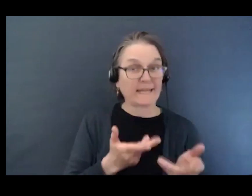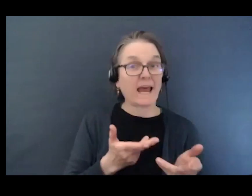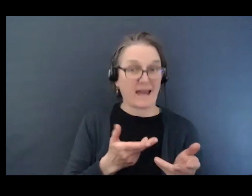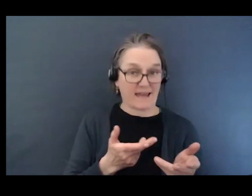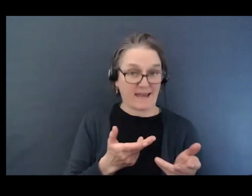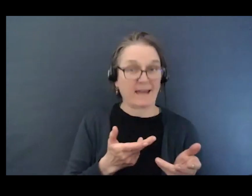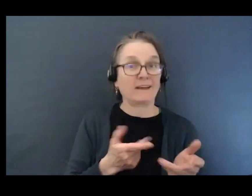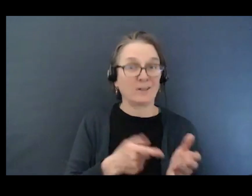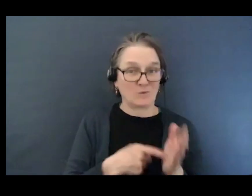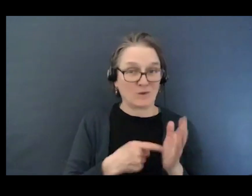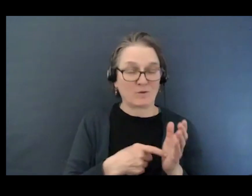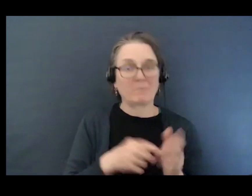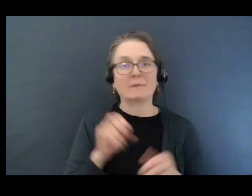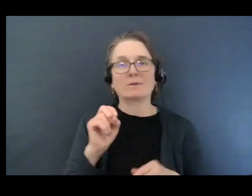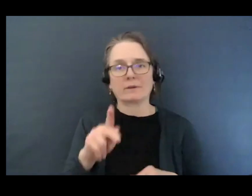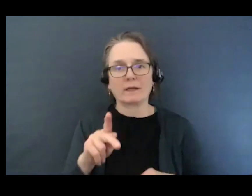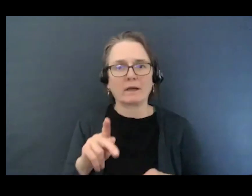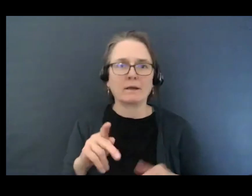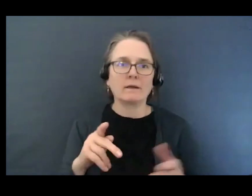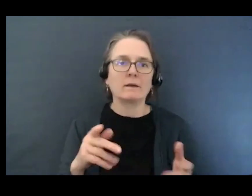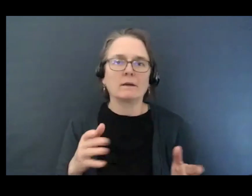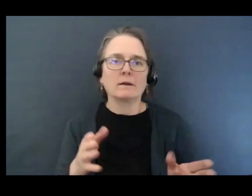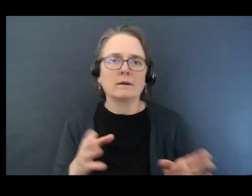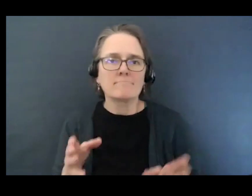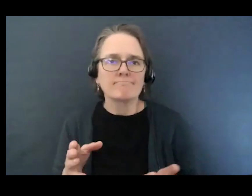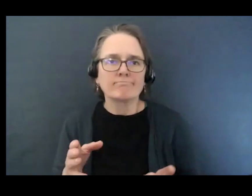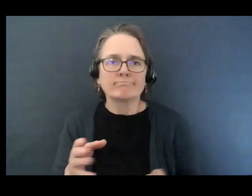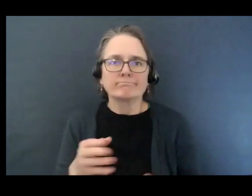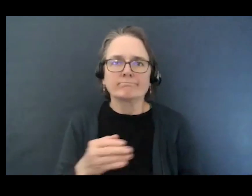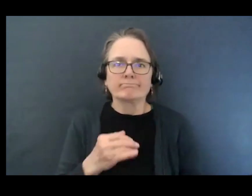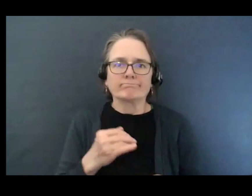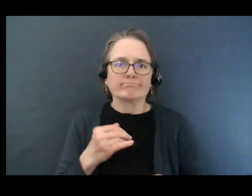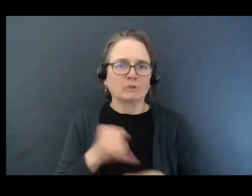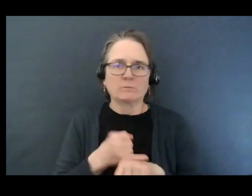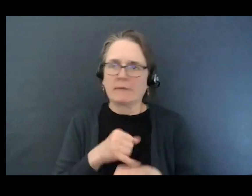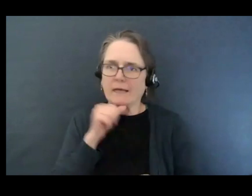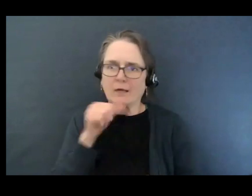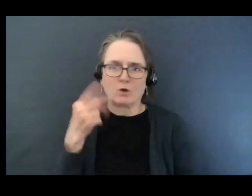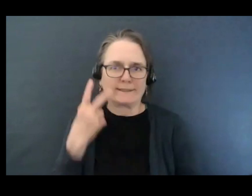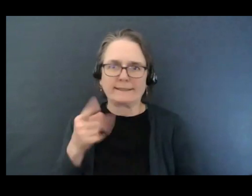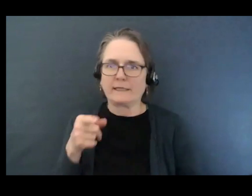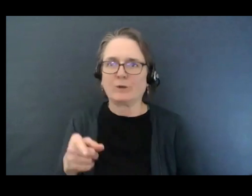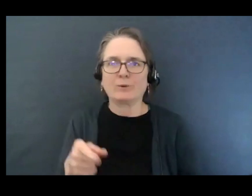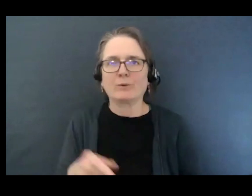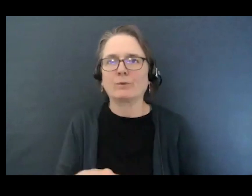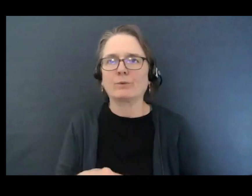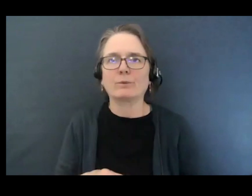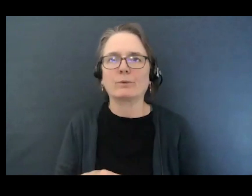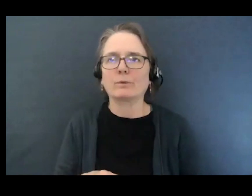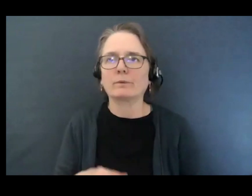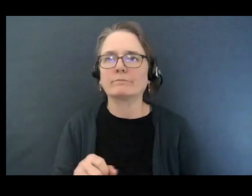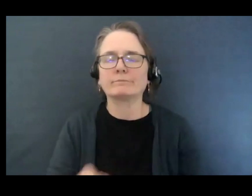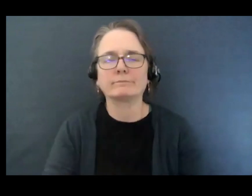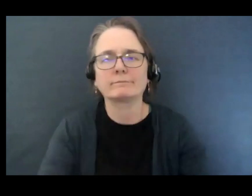look at some alternative scenarios for DC now, and then we'll have a little more time for questions at the end. So